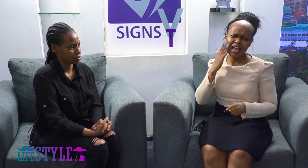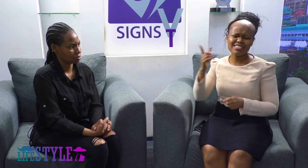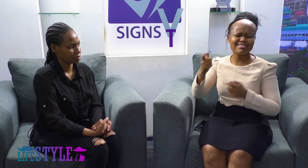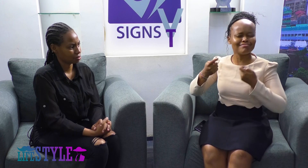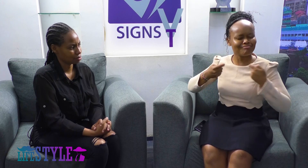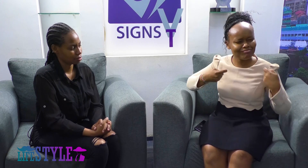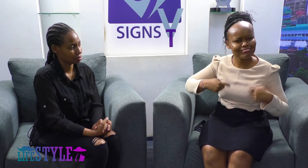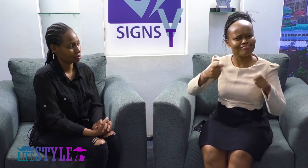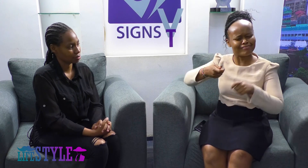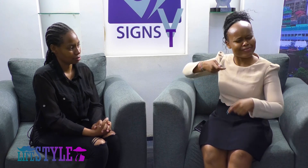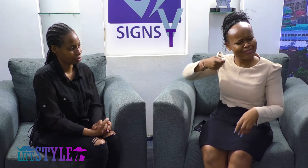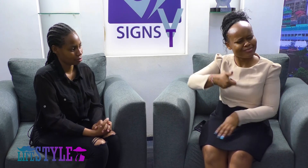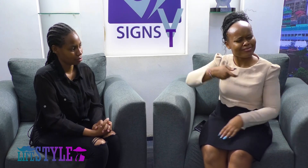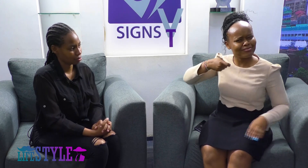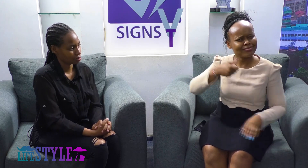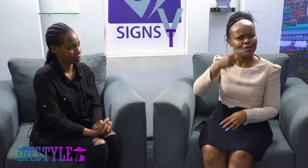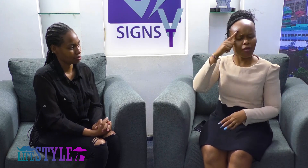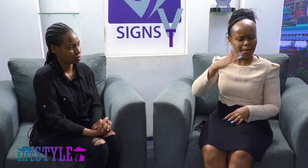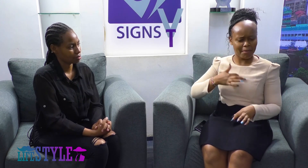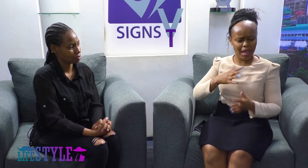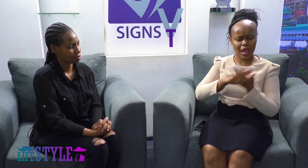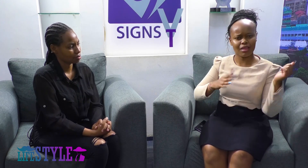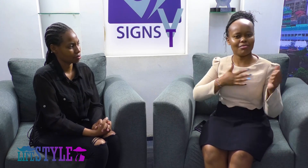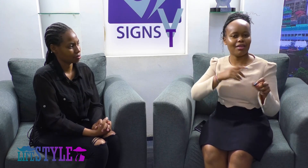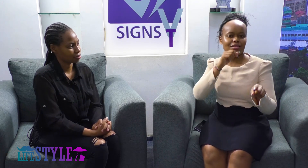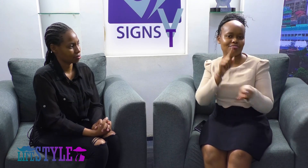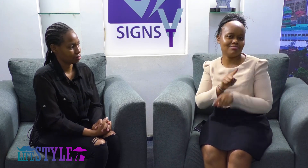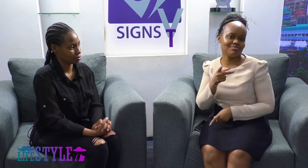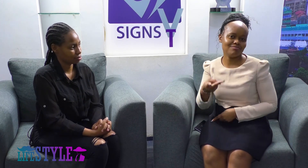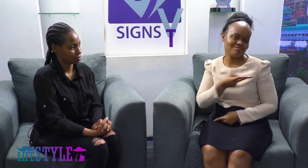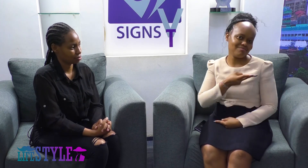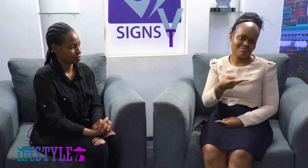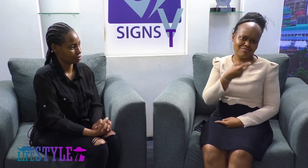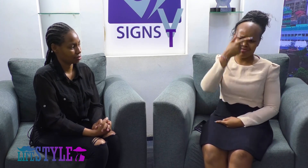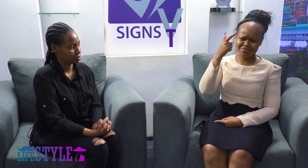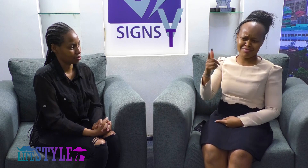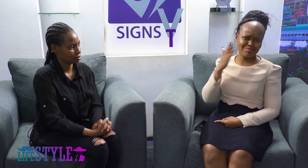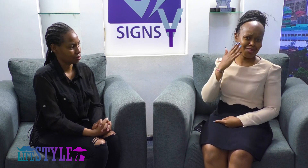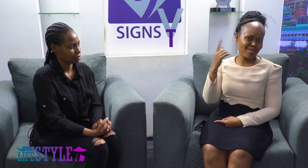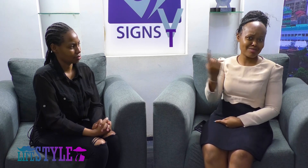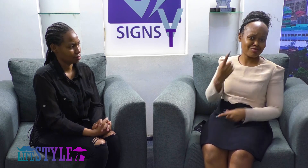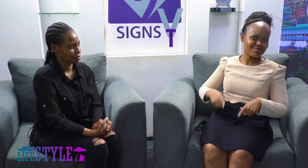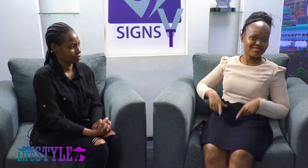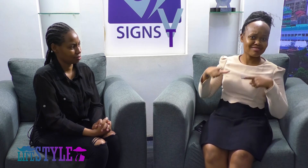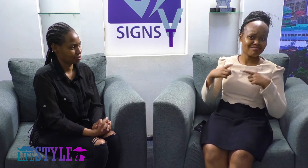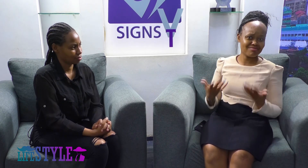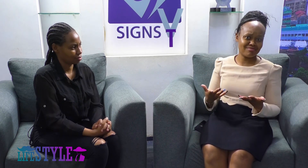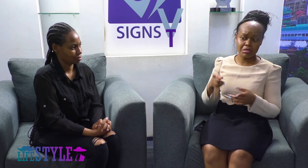Unlike me when I was growing up, there were a lot of challenges because we grew up with my mother and my